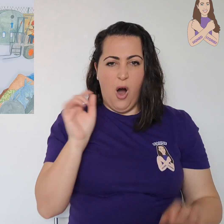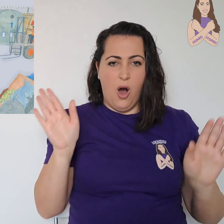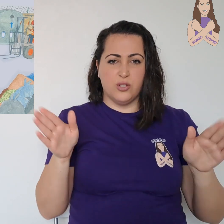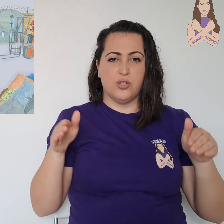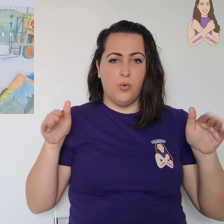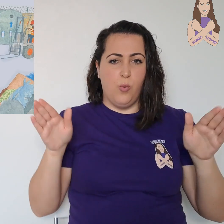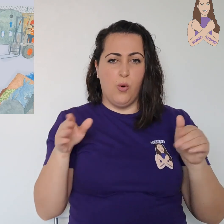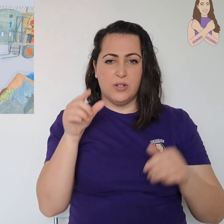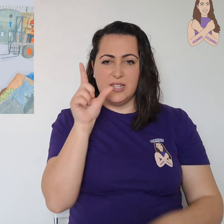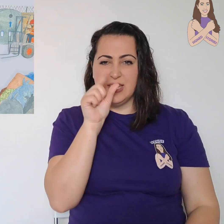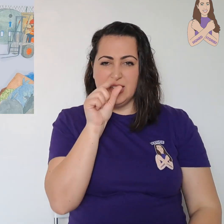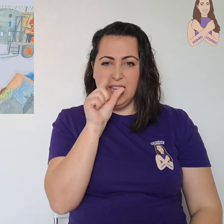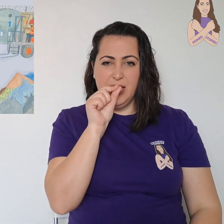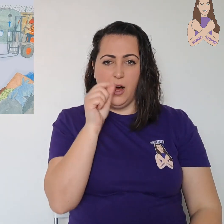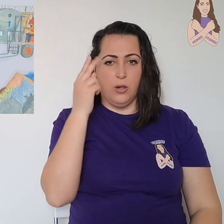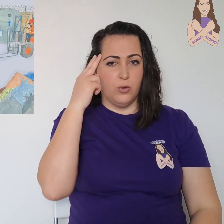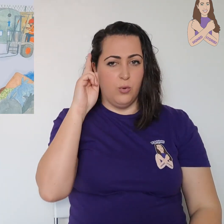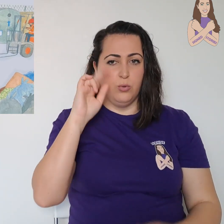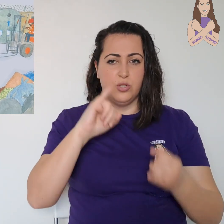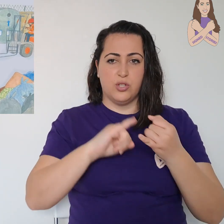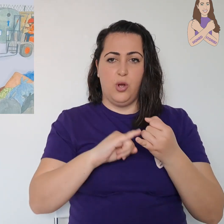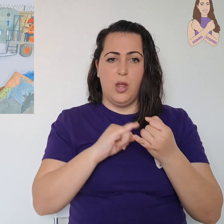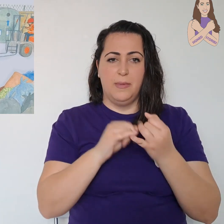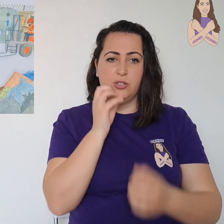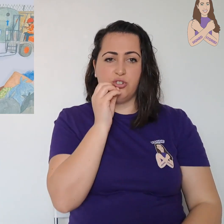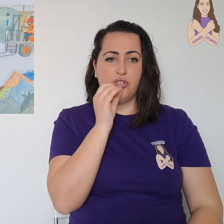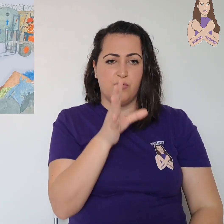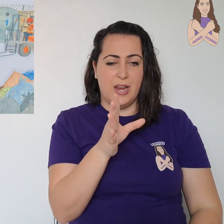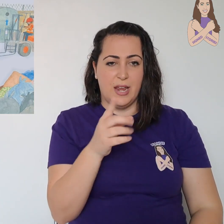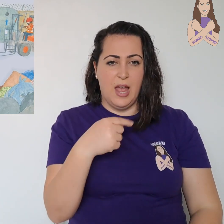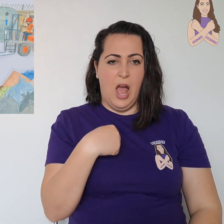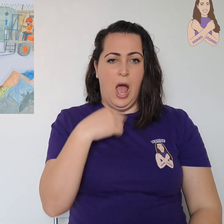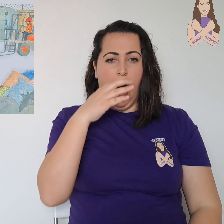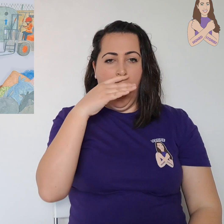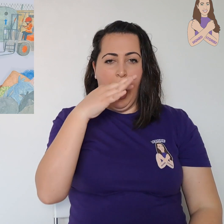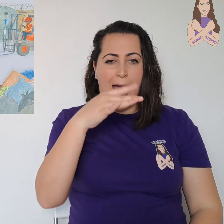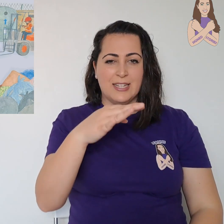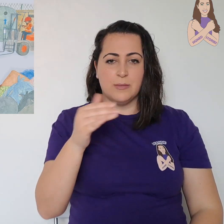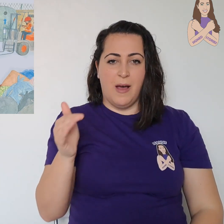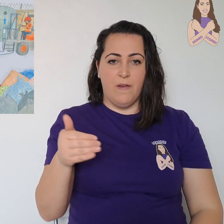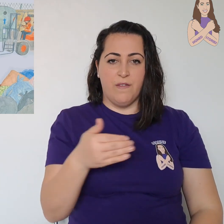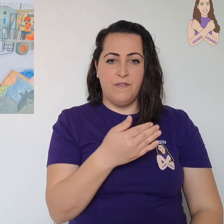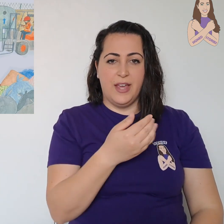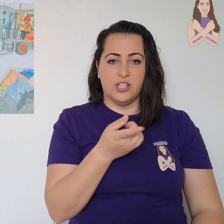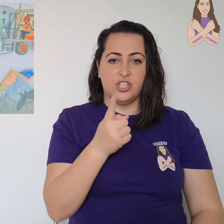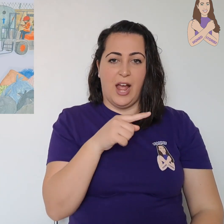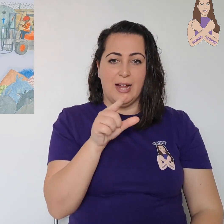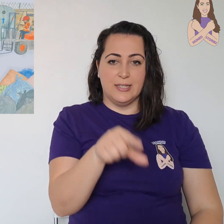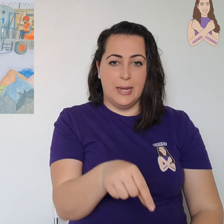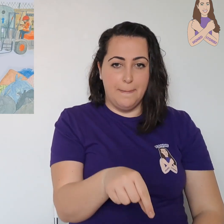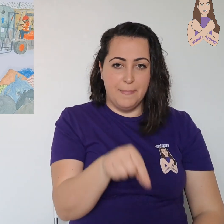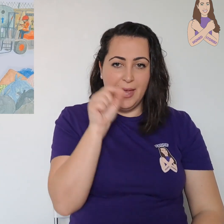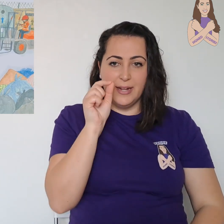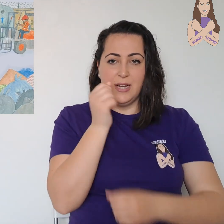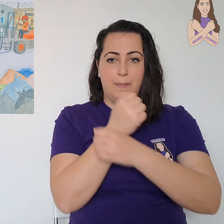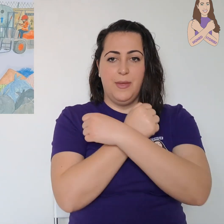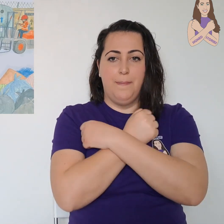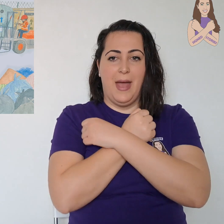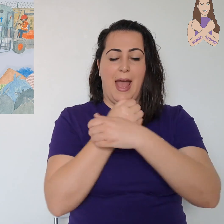"Aha!" squawked a seagull called Solomon Shriek. "I smell fish," and he picked up the bear